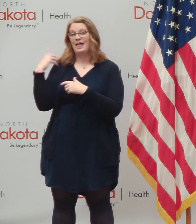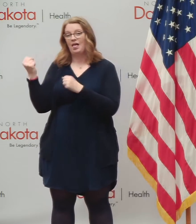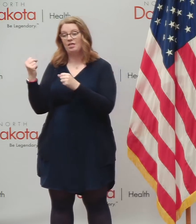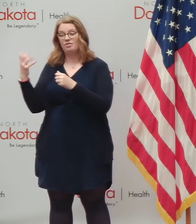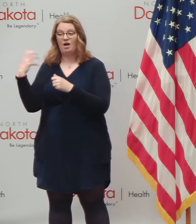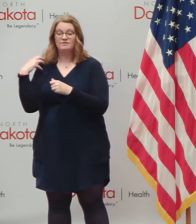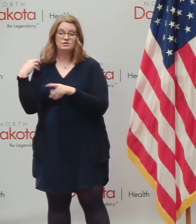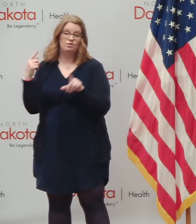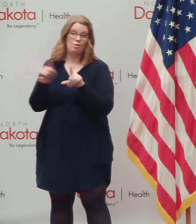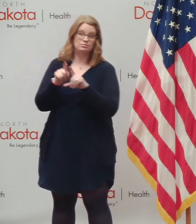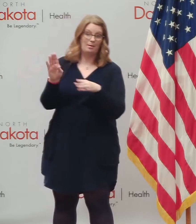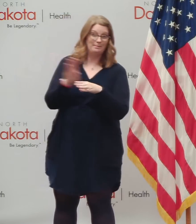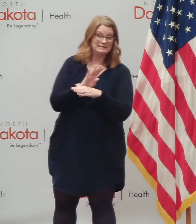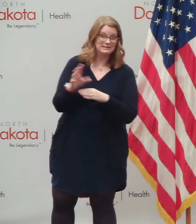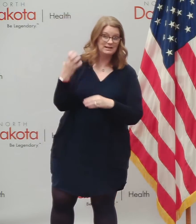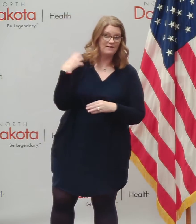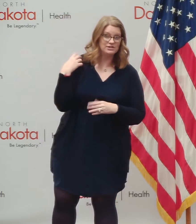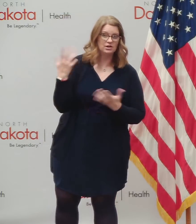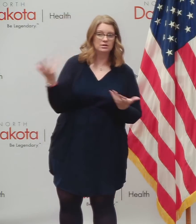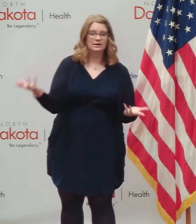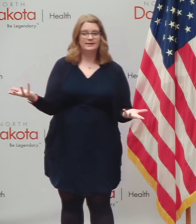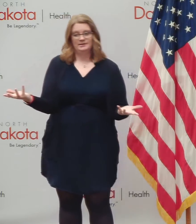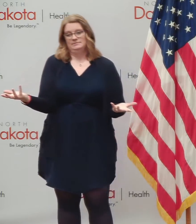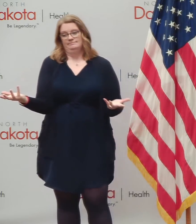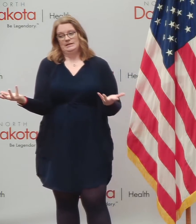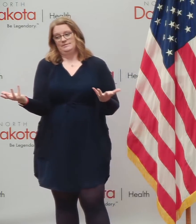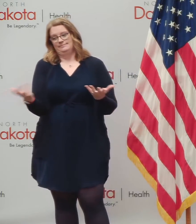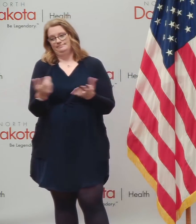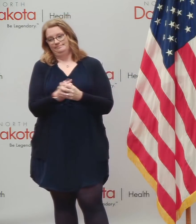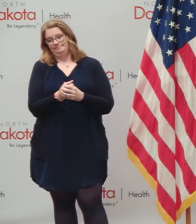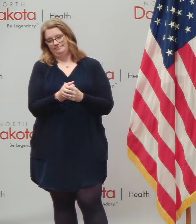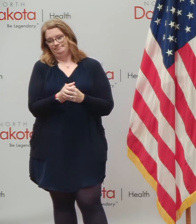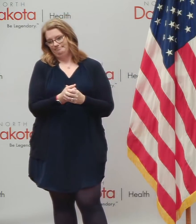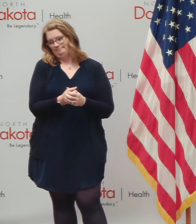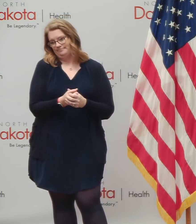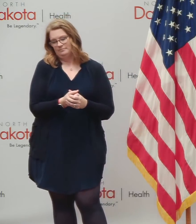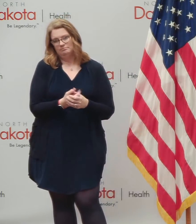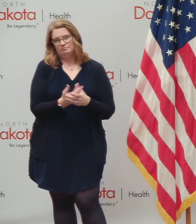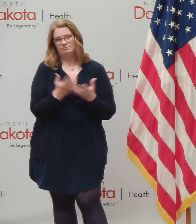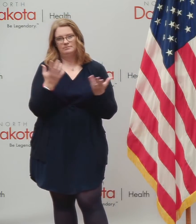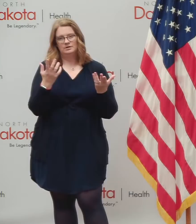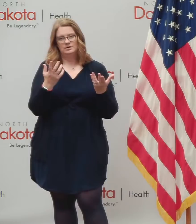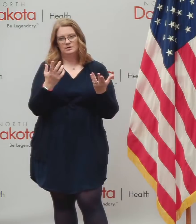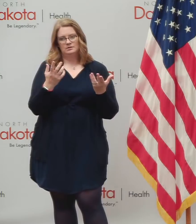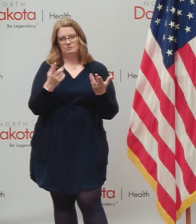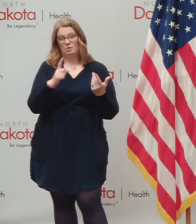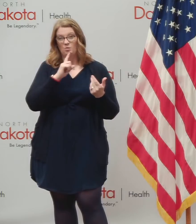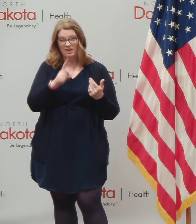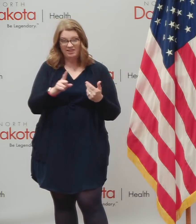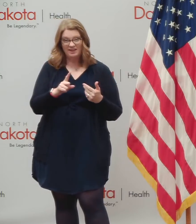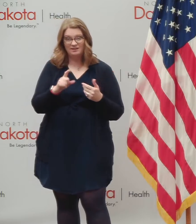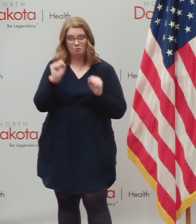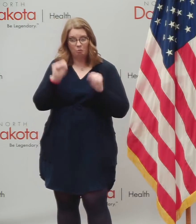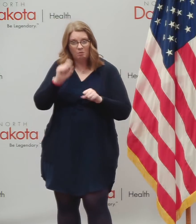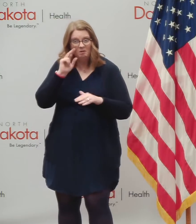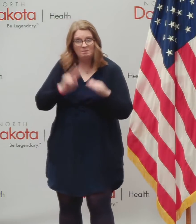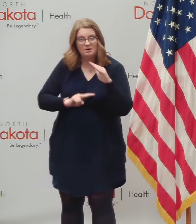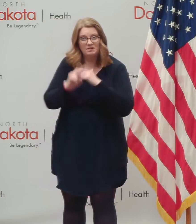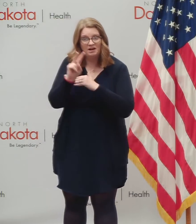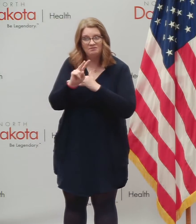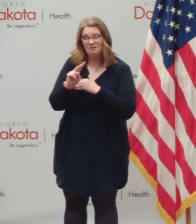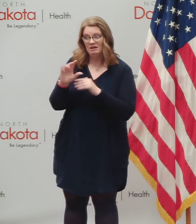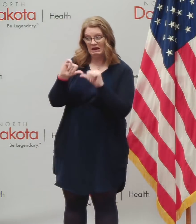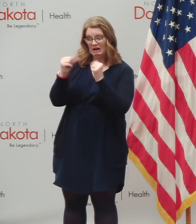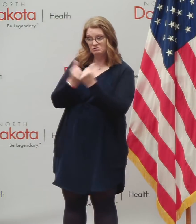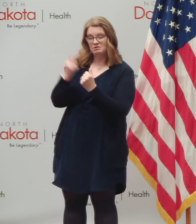business operating officer. But nothing in code anticipated that an agency was going to have to scale the way this one has had